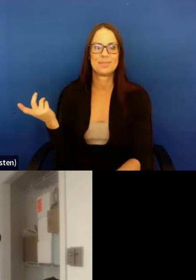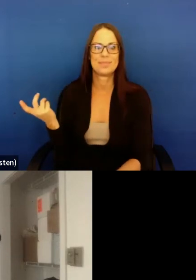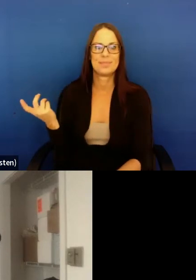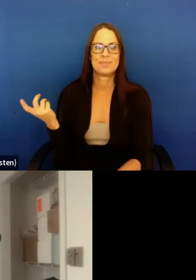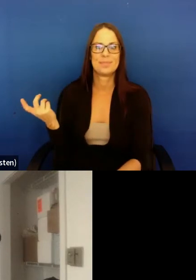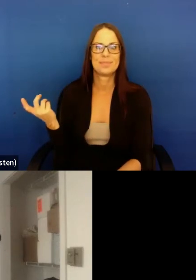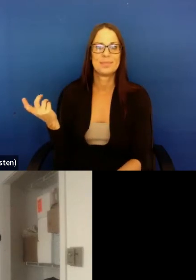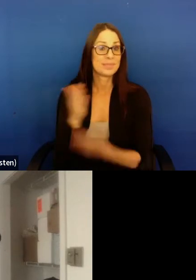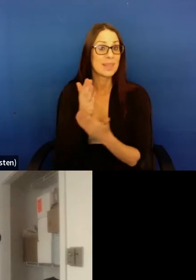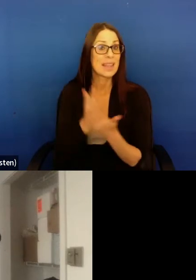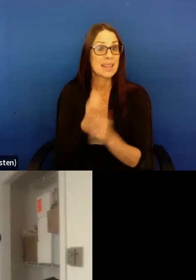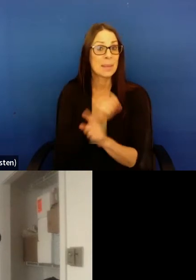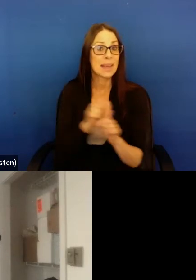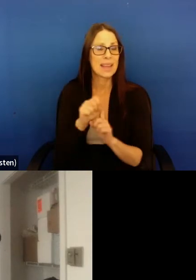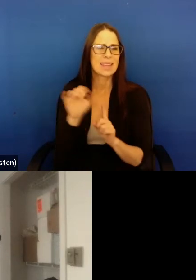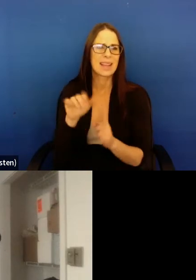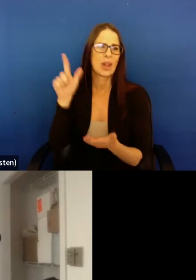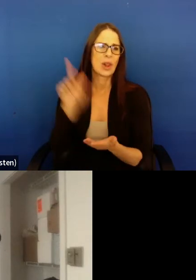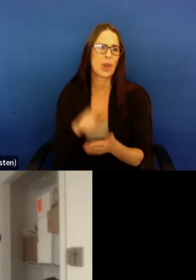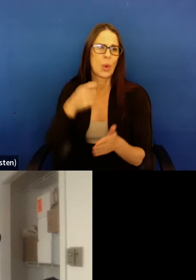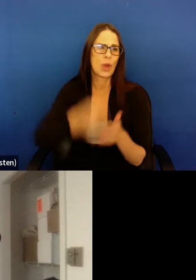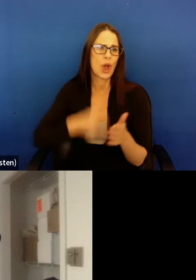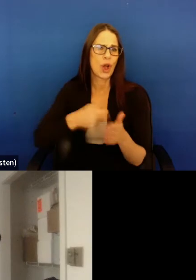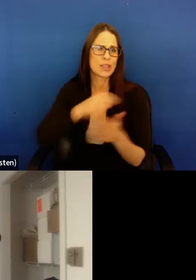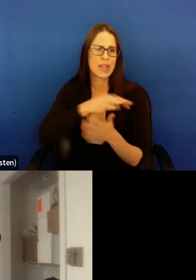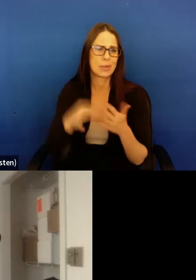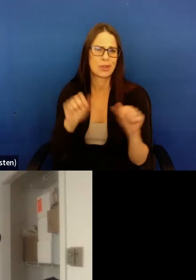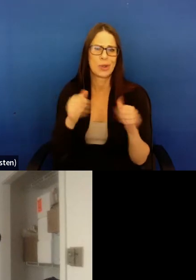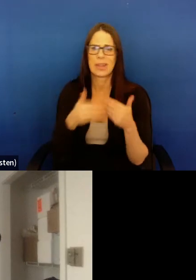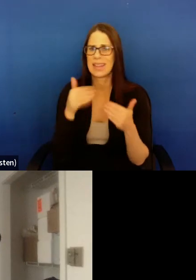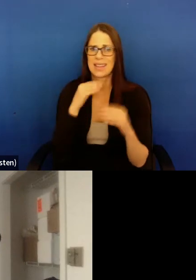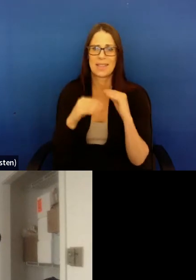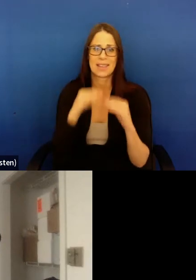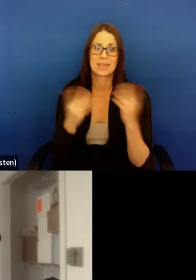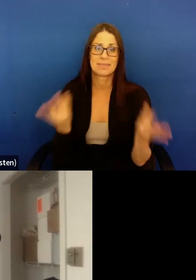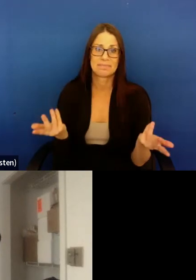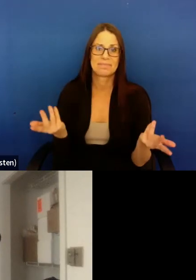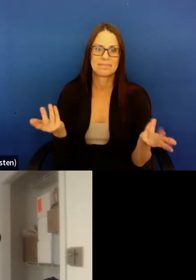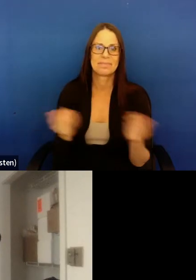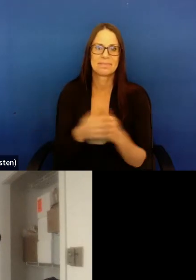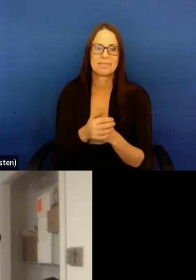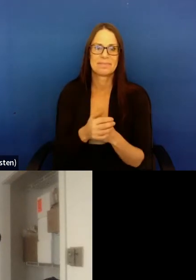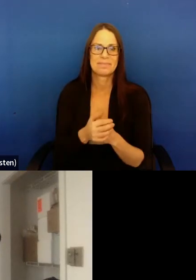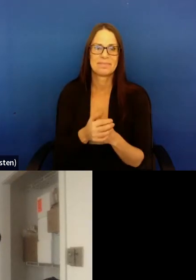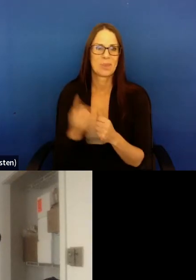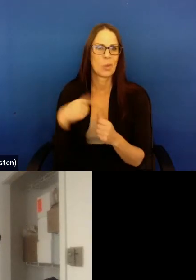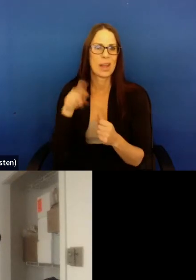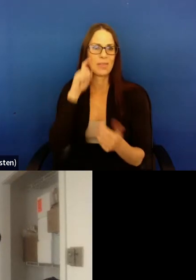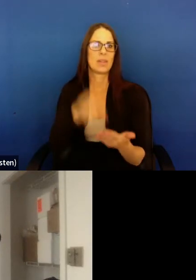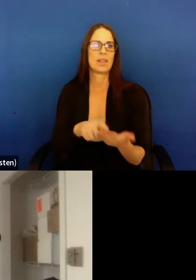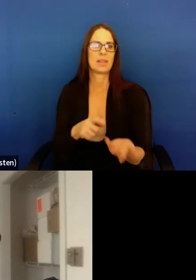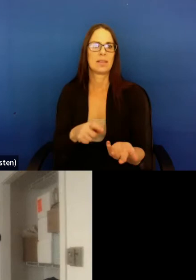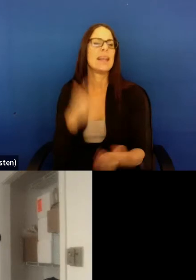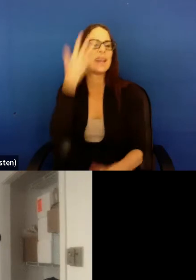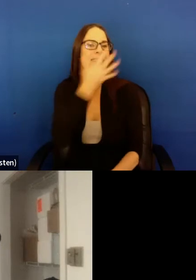actually, in some cases, it's a low cost option where you could fix it, and so we just have to identify. And there's aesthetics too.